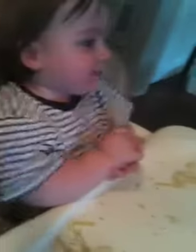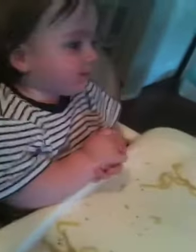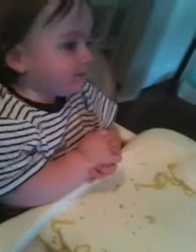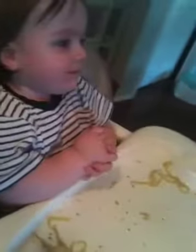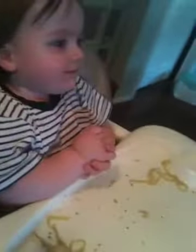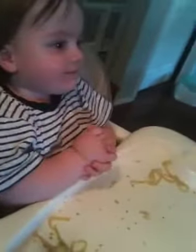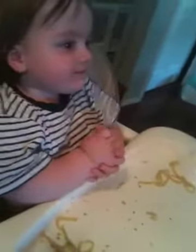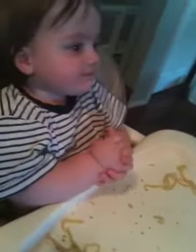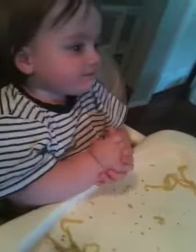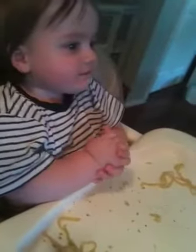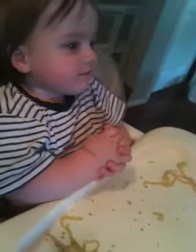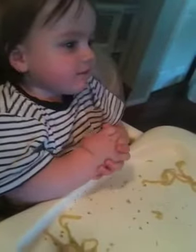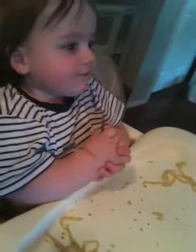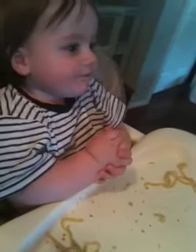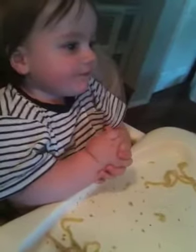Yay! Yay! Say yay!